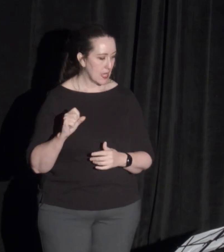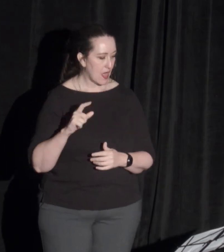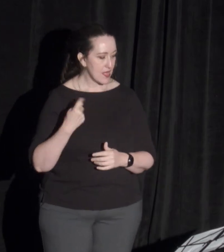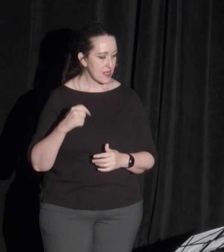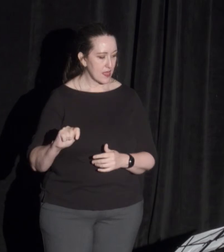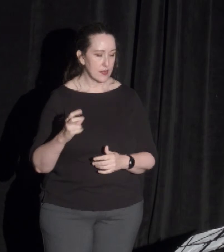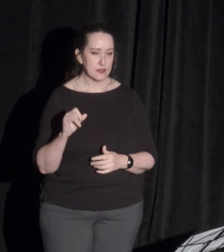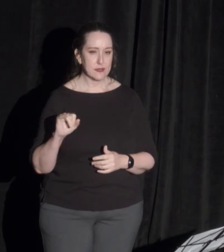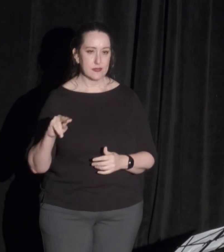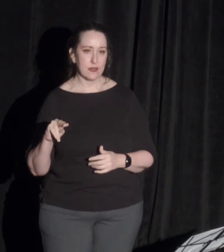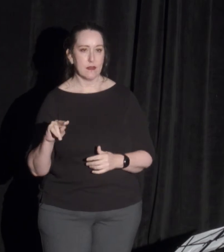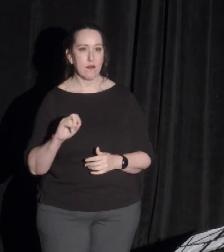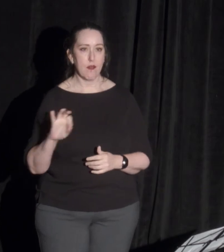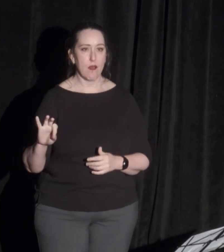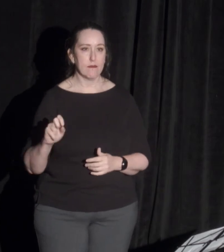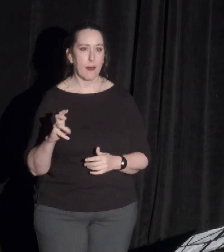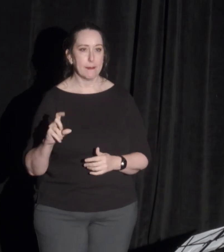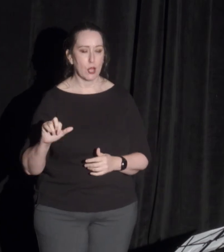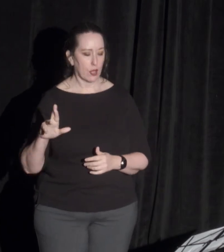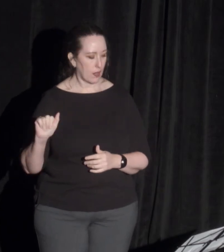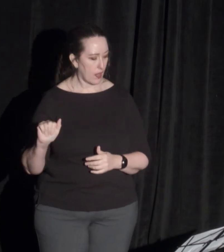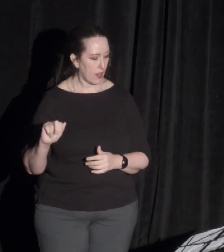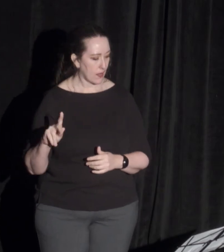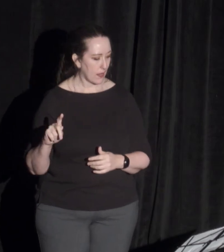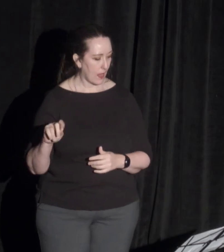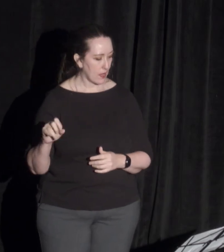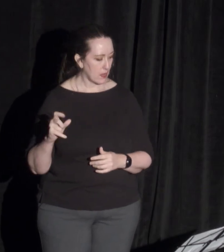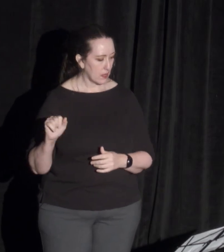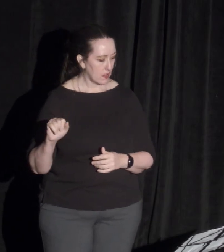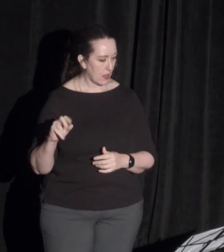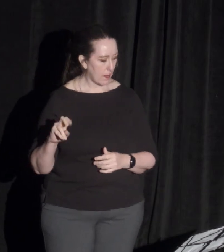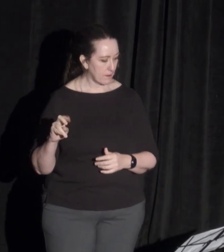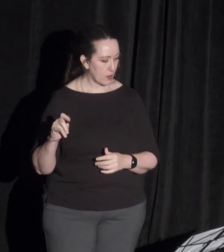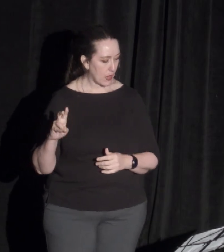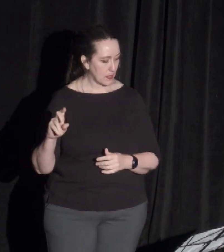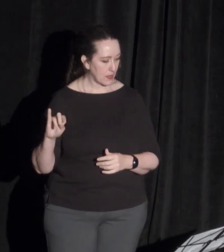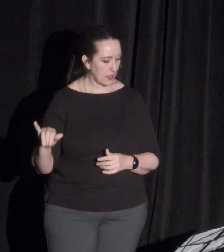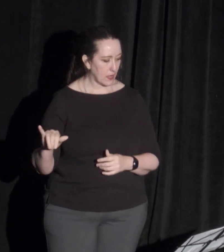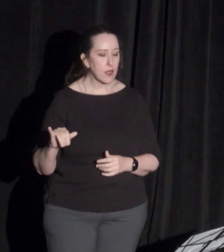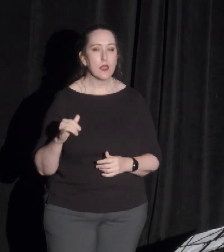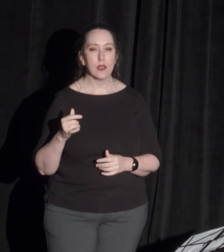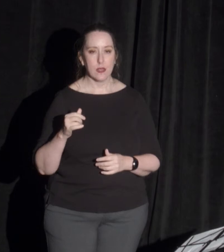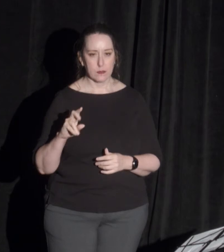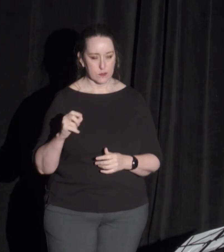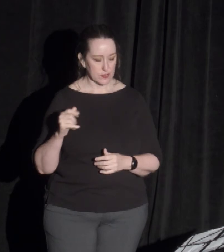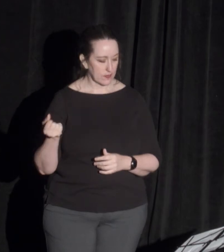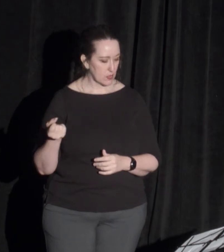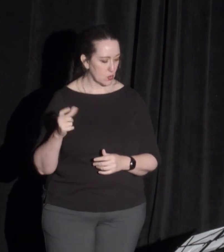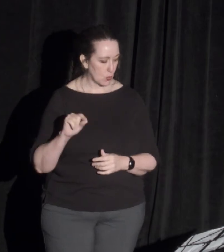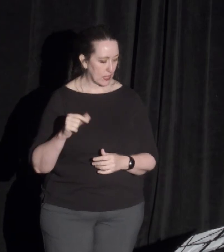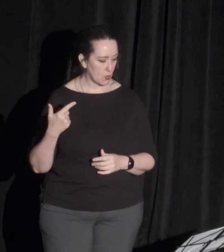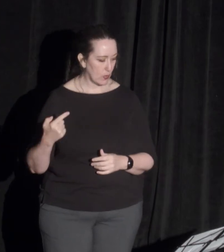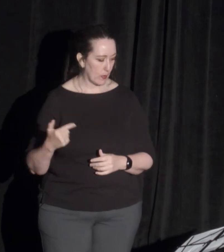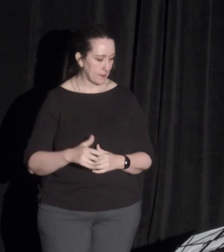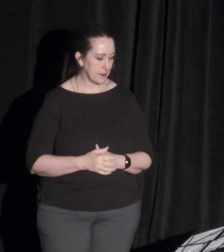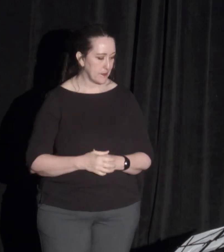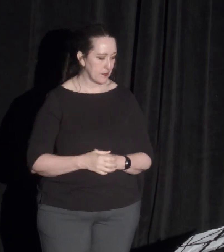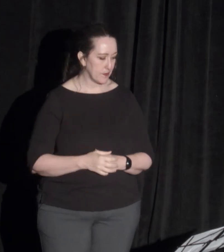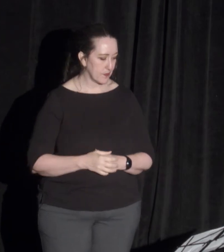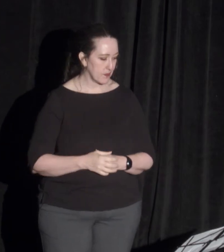America by Catherine M. Valenti, Uncanny Magazine, March-April 2021. Tangles